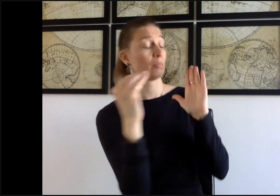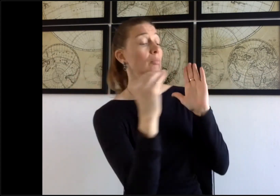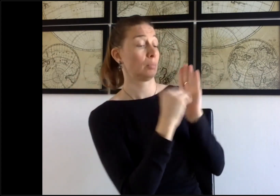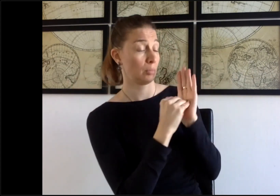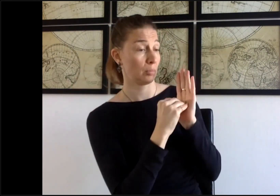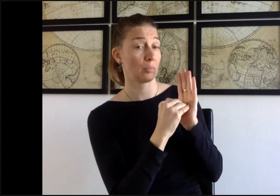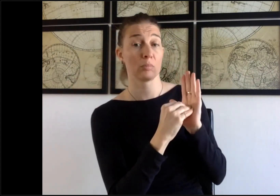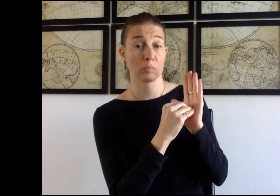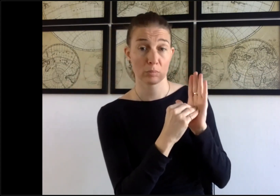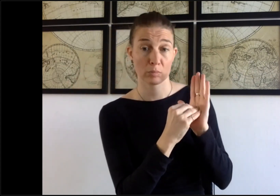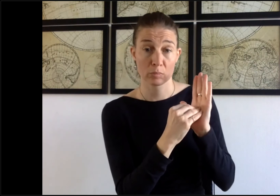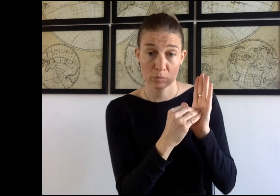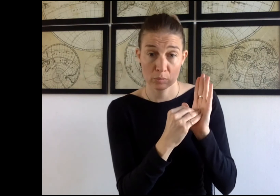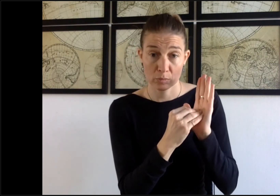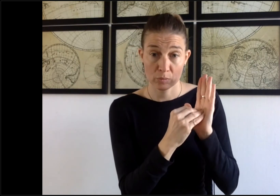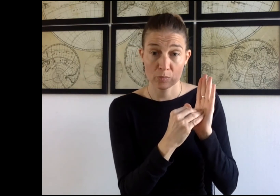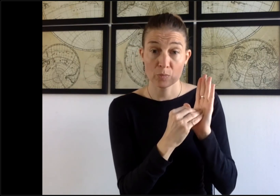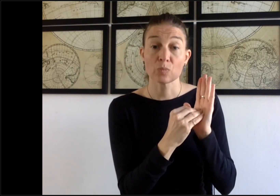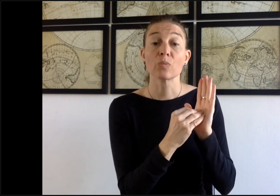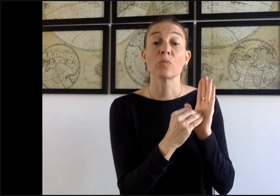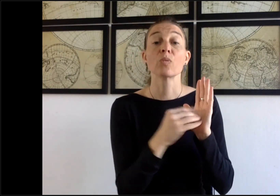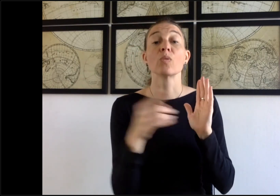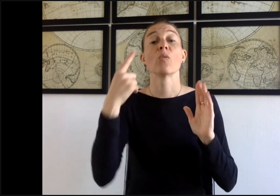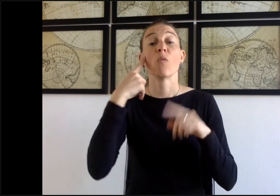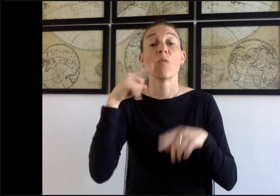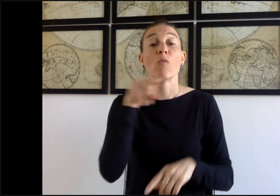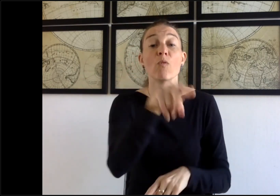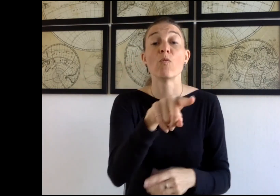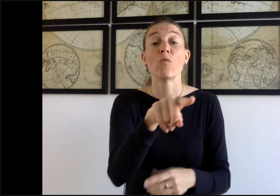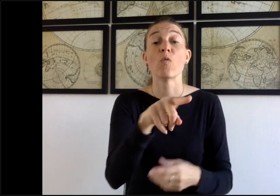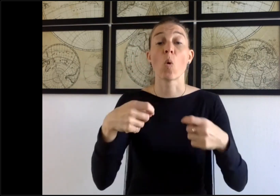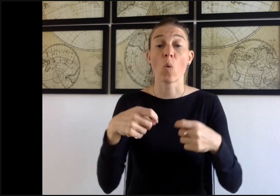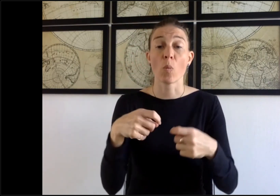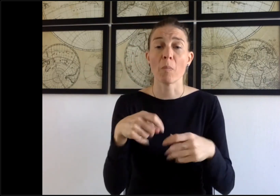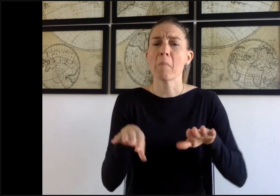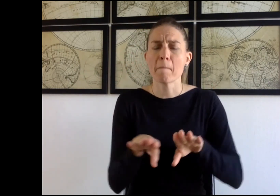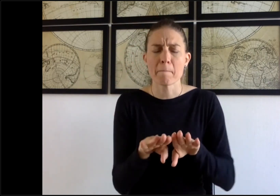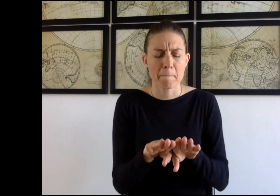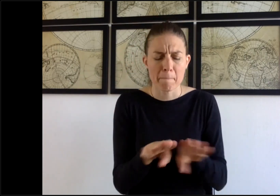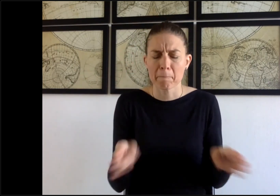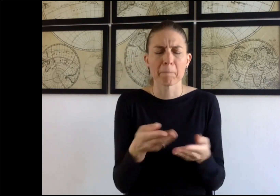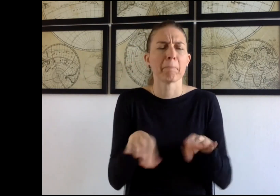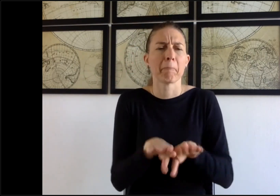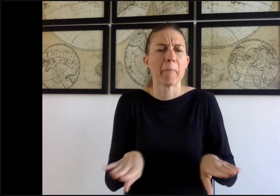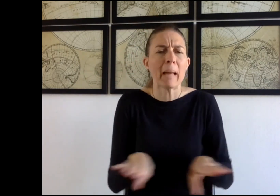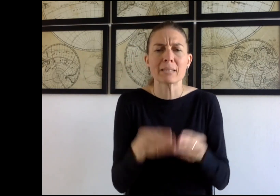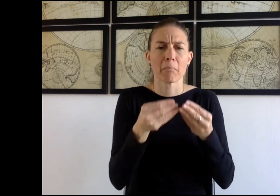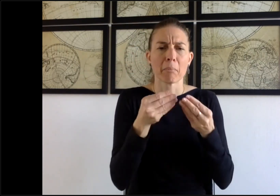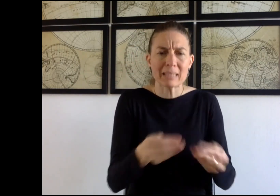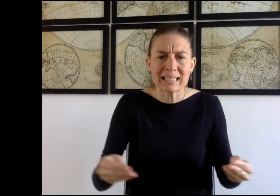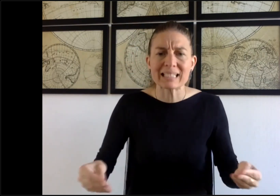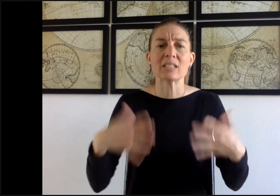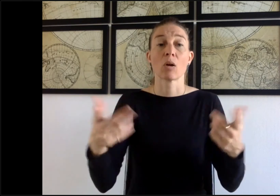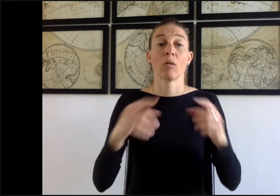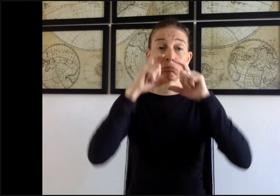basic material assistance through electronic vouchers and to provide the protective equipment and thus lower the